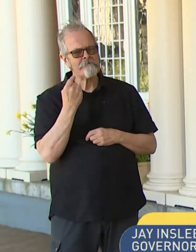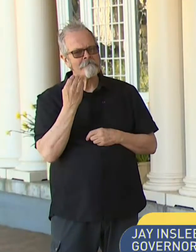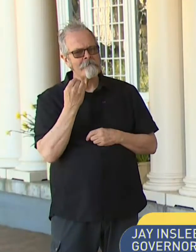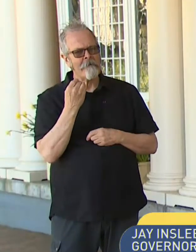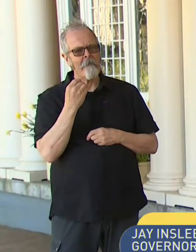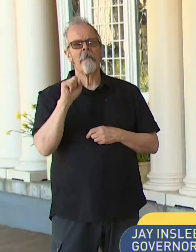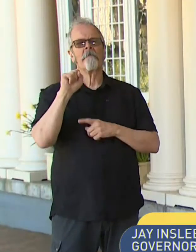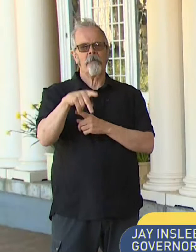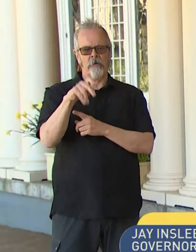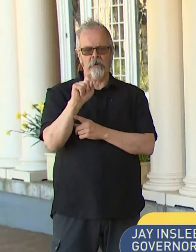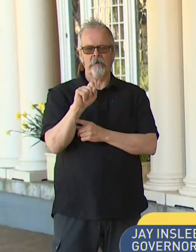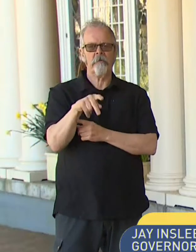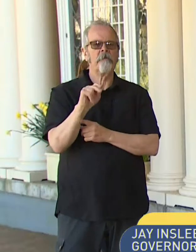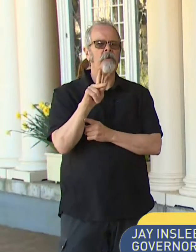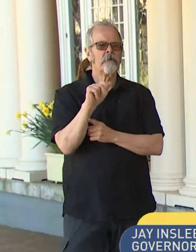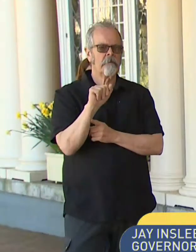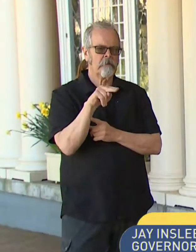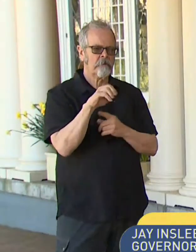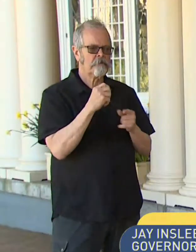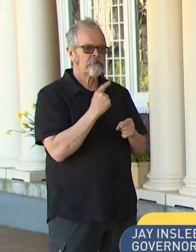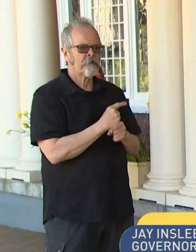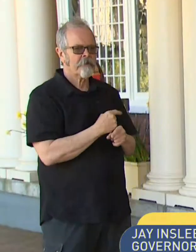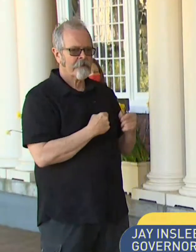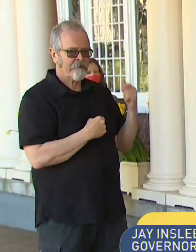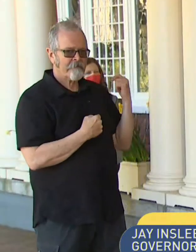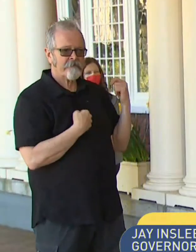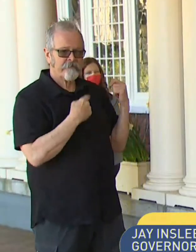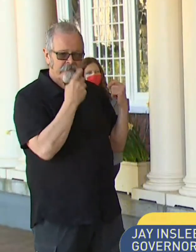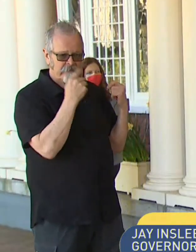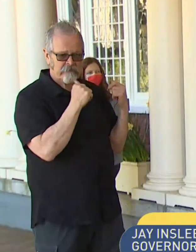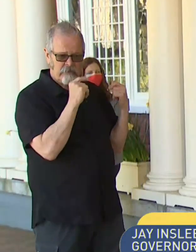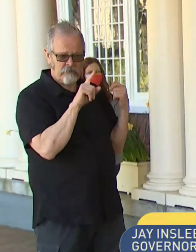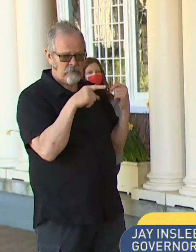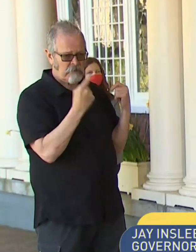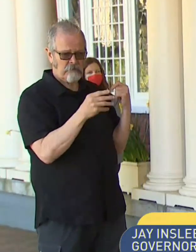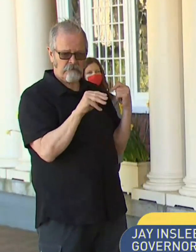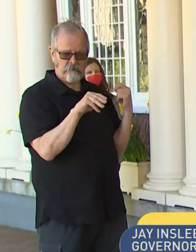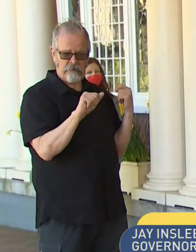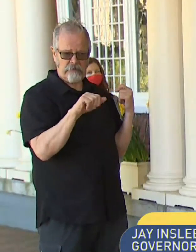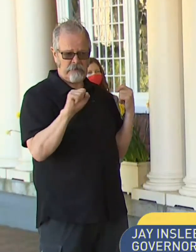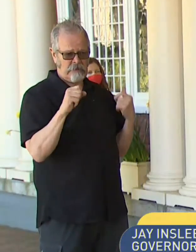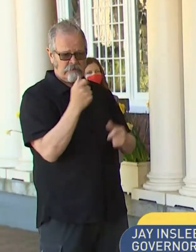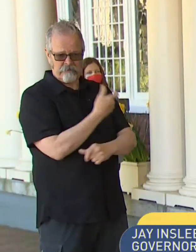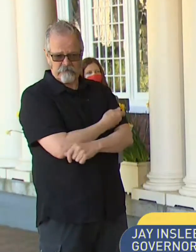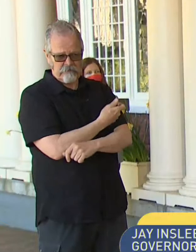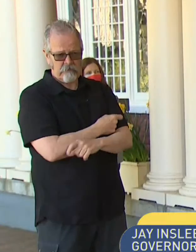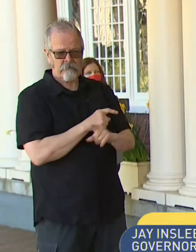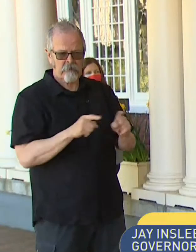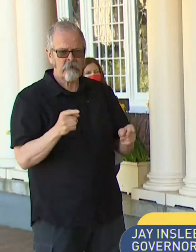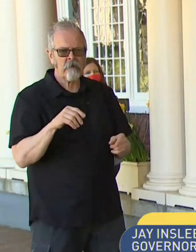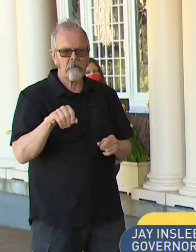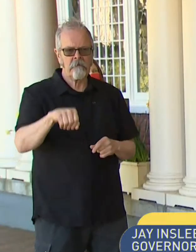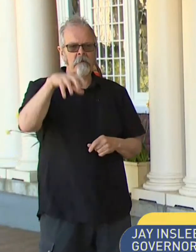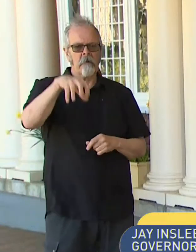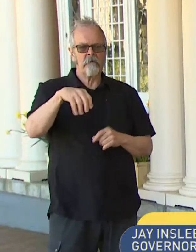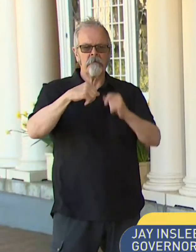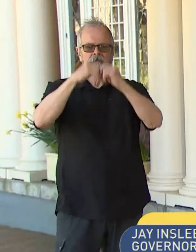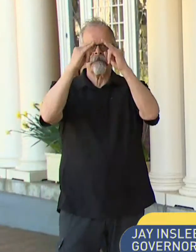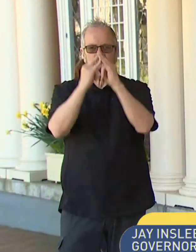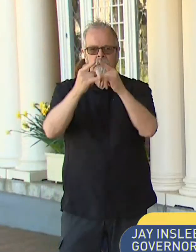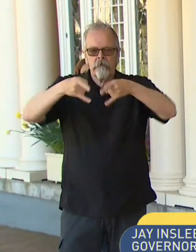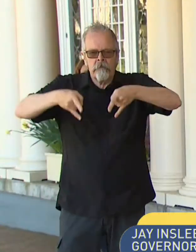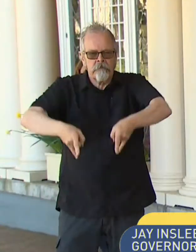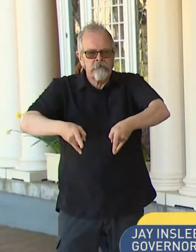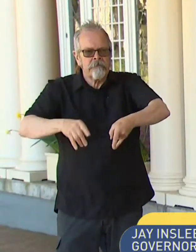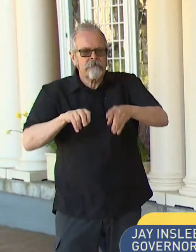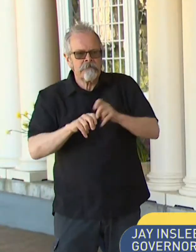Spokane the other day and saw not only the Max Vac site, but I went to a pop-up clinic and there was a bus and it